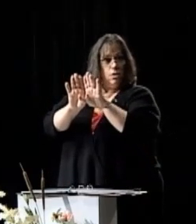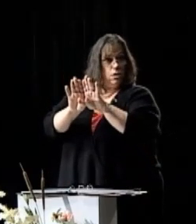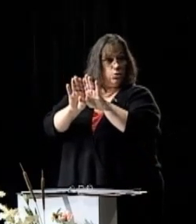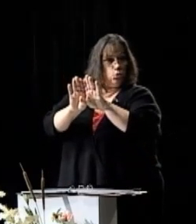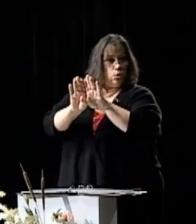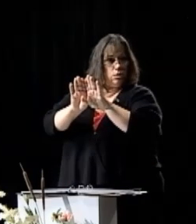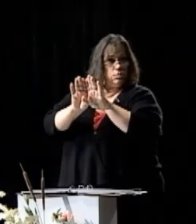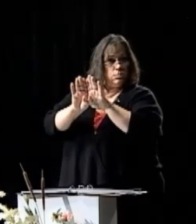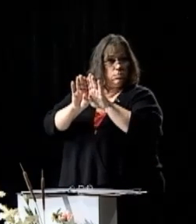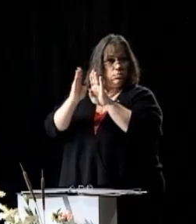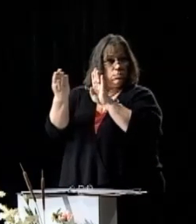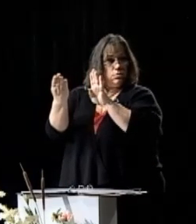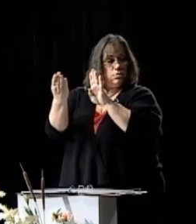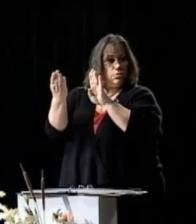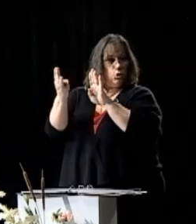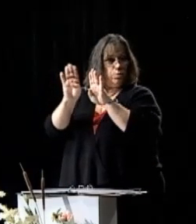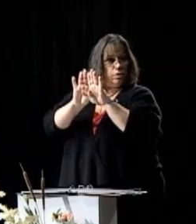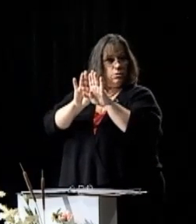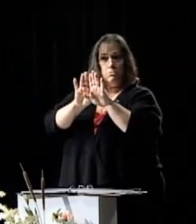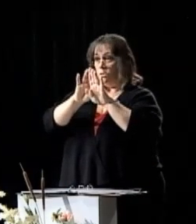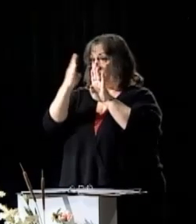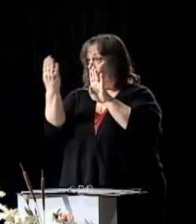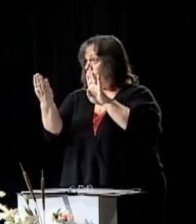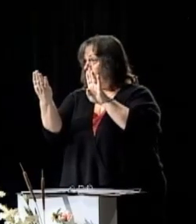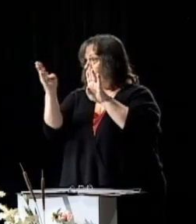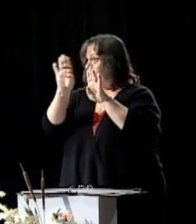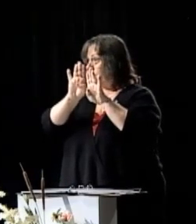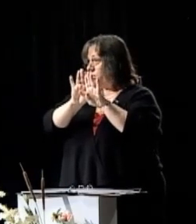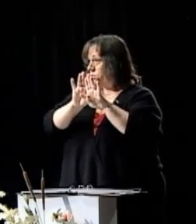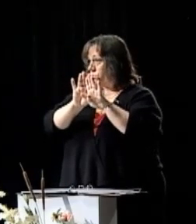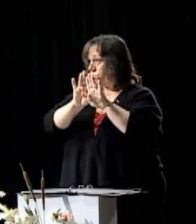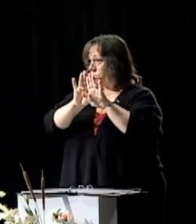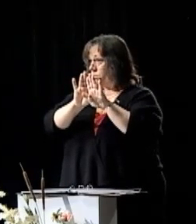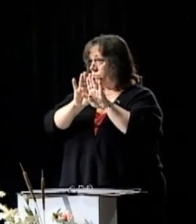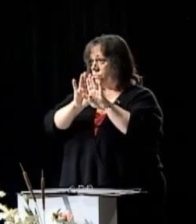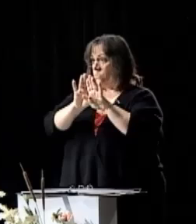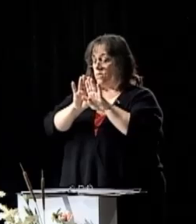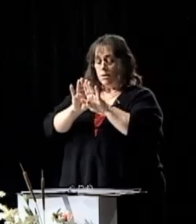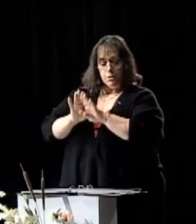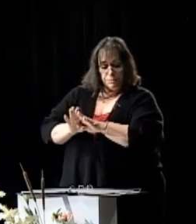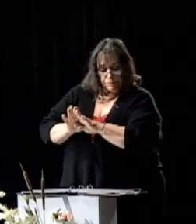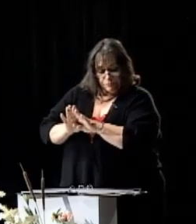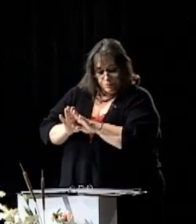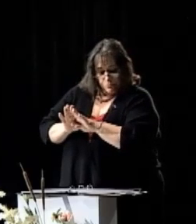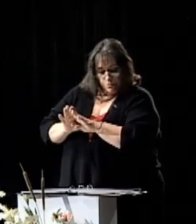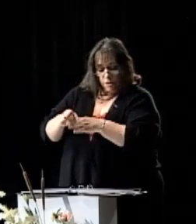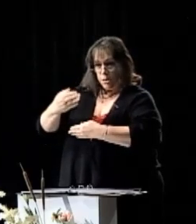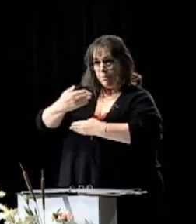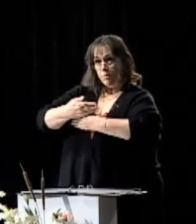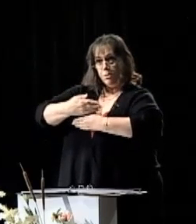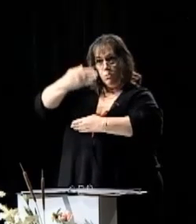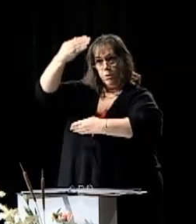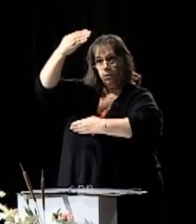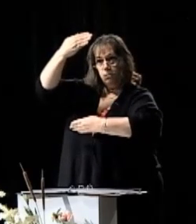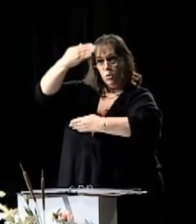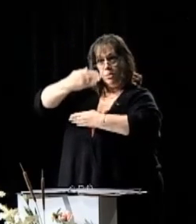A door, you open and I open the door and I can close the door. Same thing with the window, open and